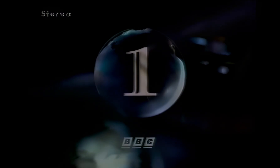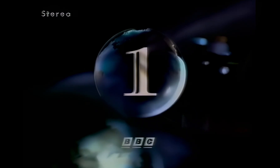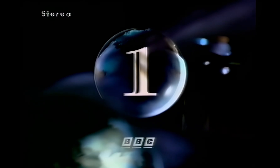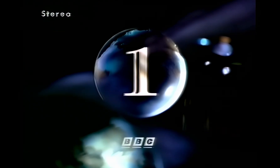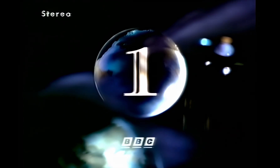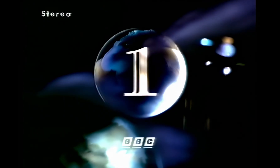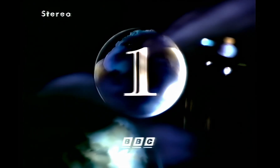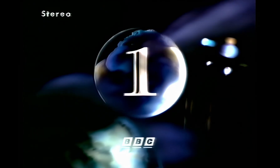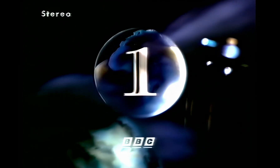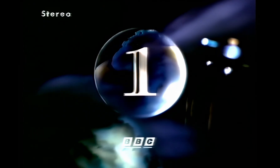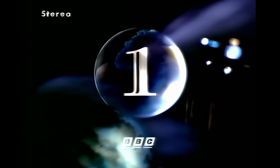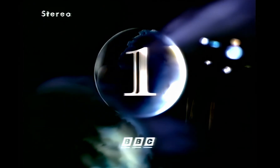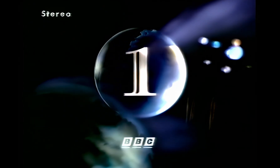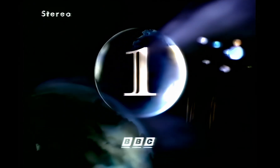Now, we've Clive Mason with See Here.